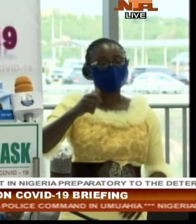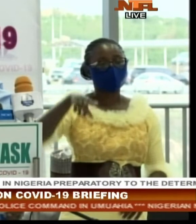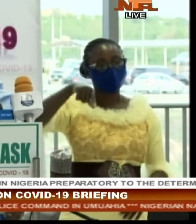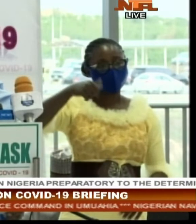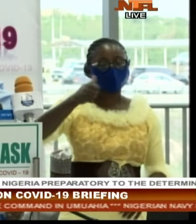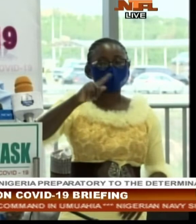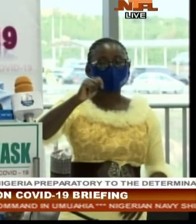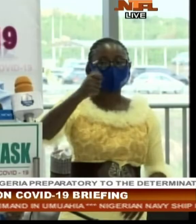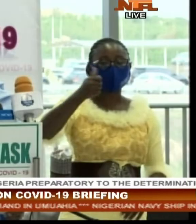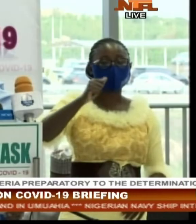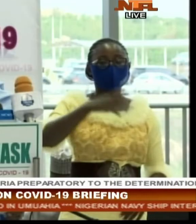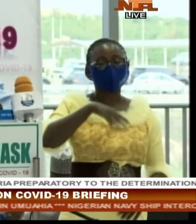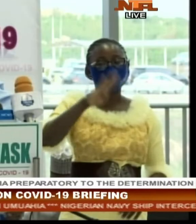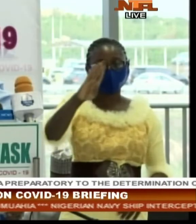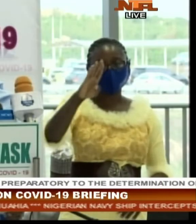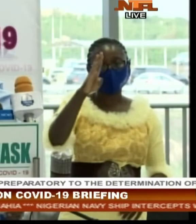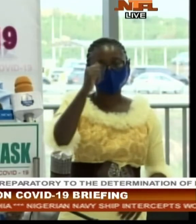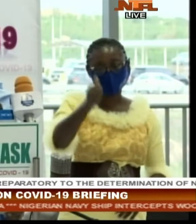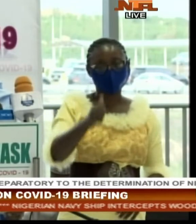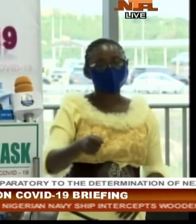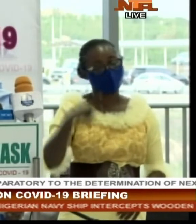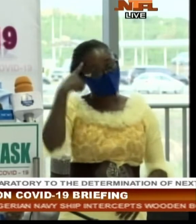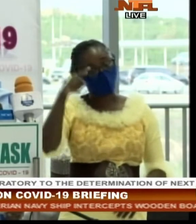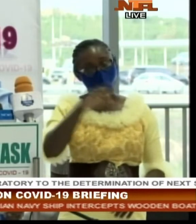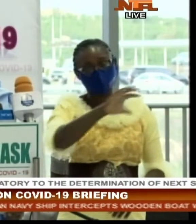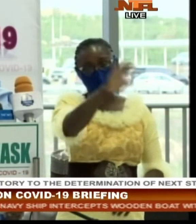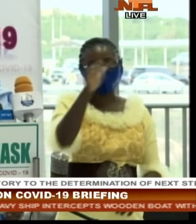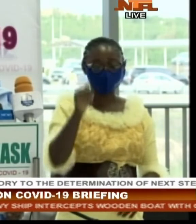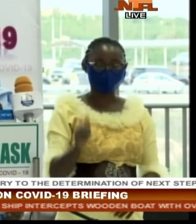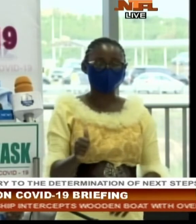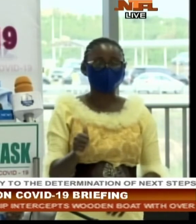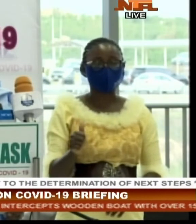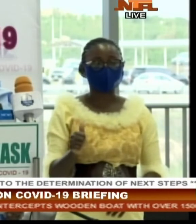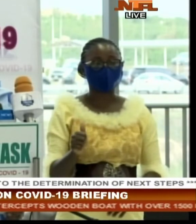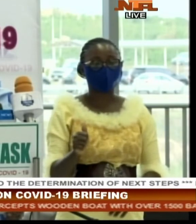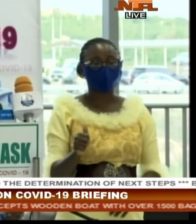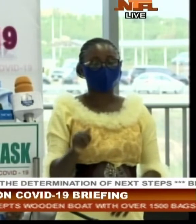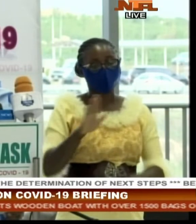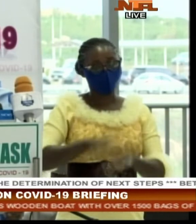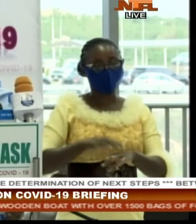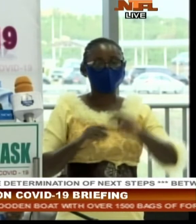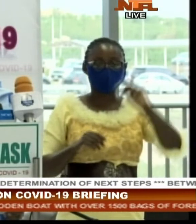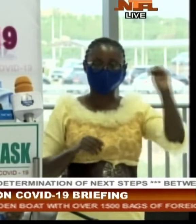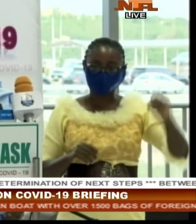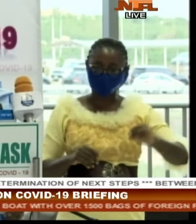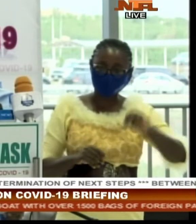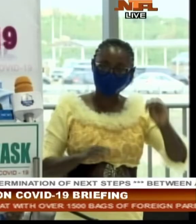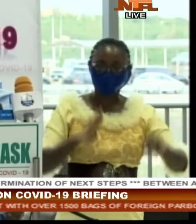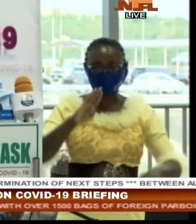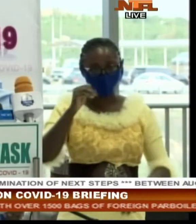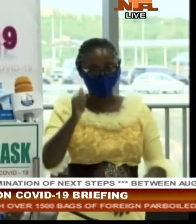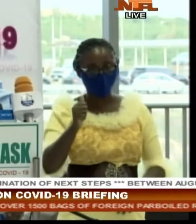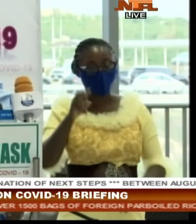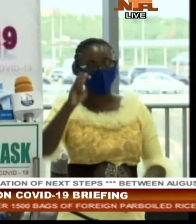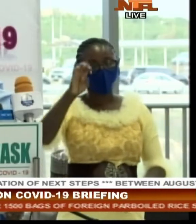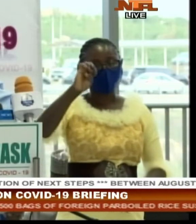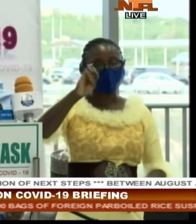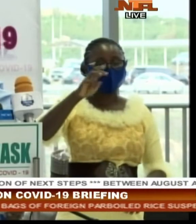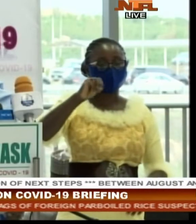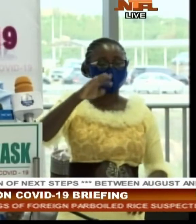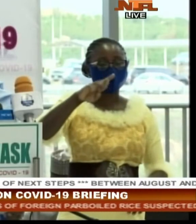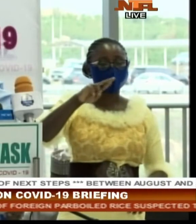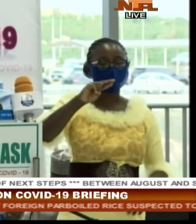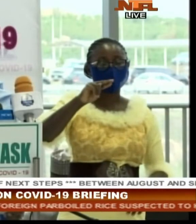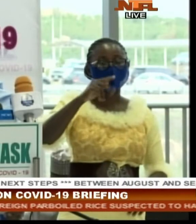Kenya Airways, and BA. For Abuja, on Monday, BA, Emirates, Ethiopian,